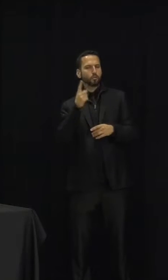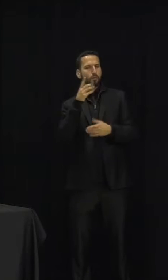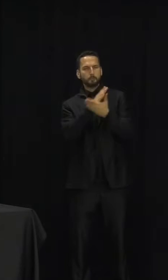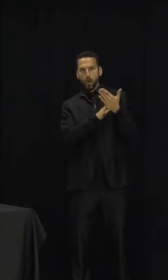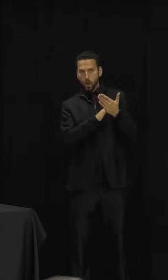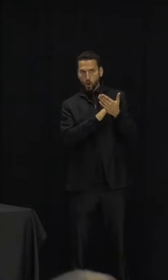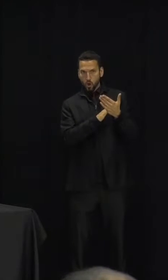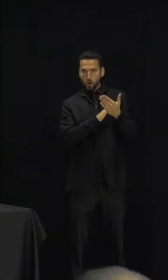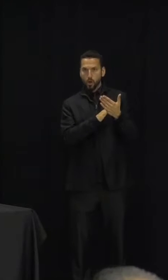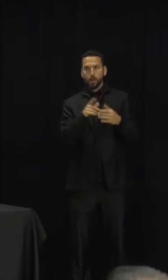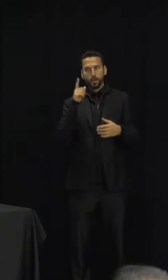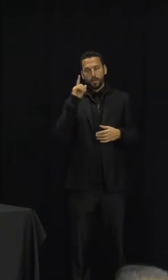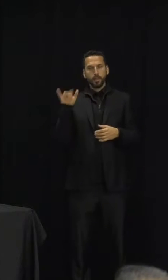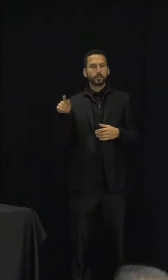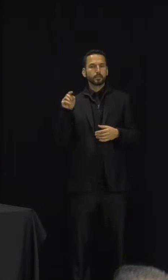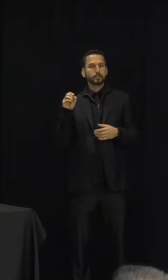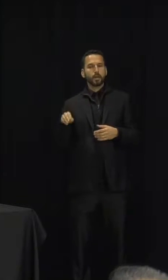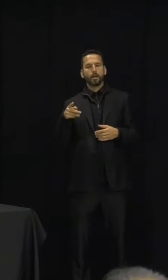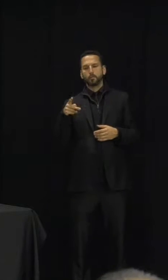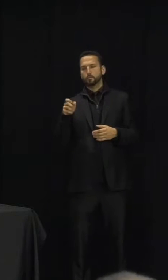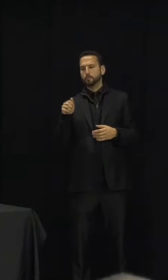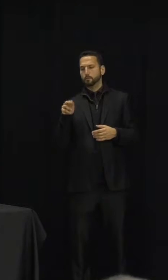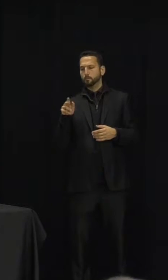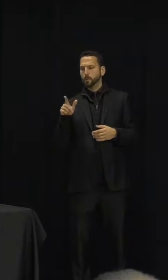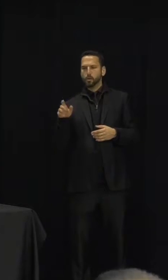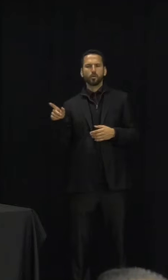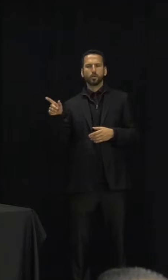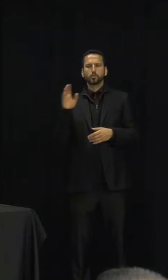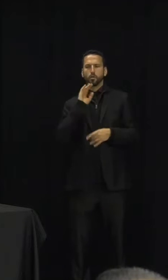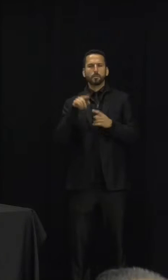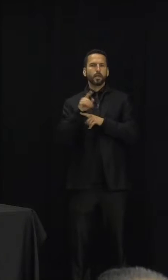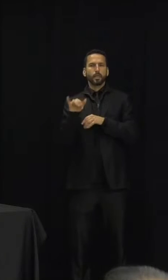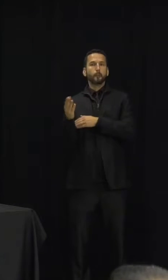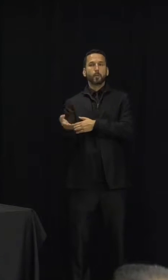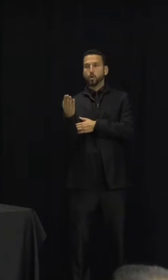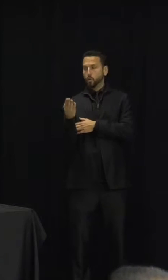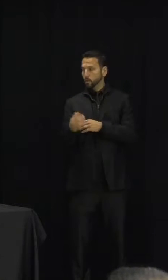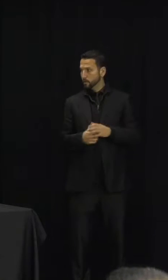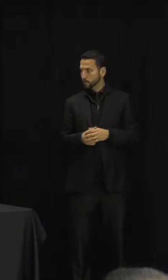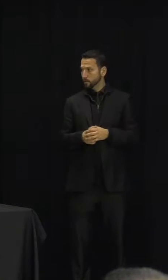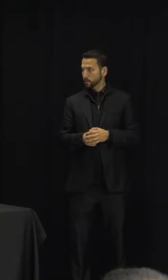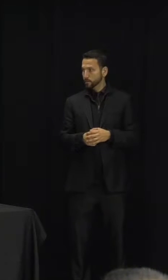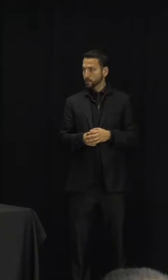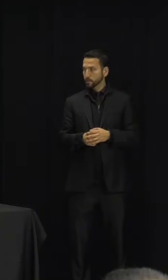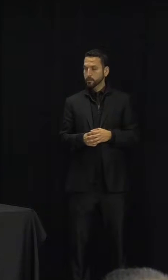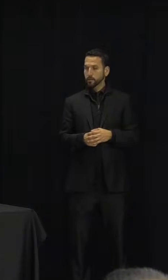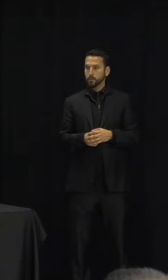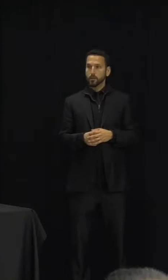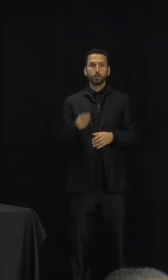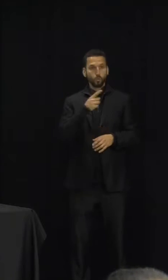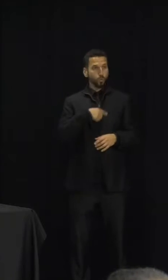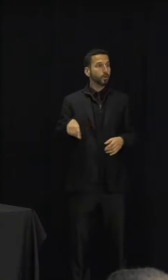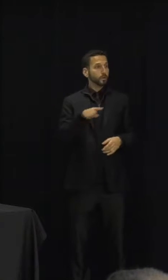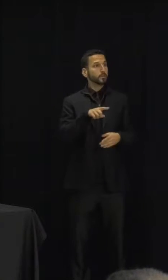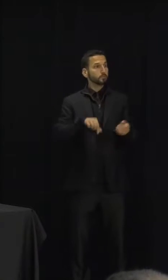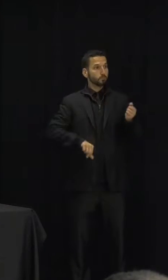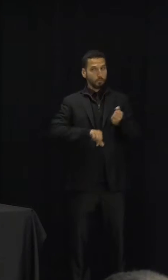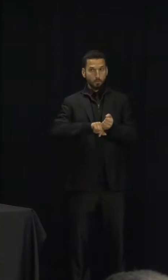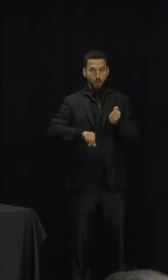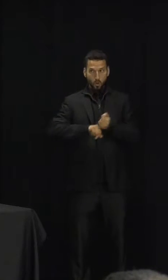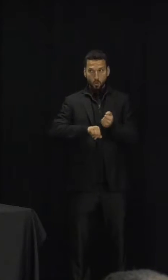It is complicated to assess disability, but with the engagement of researchers